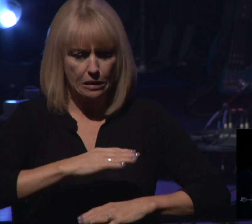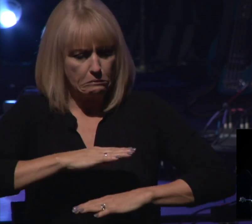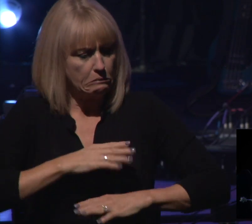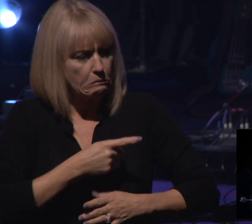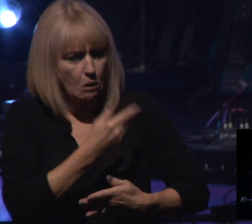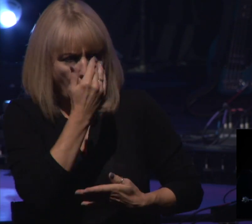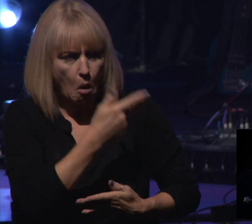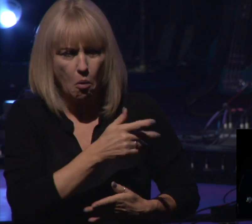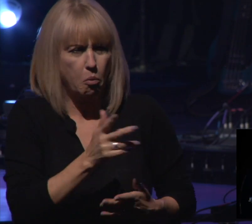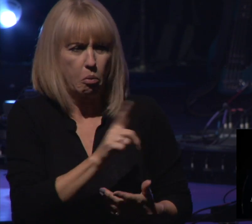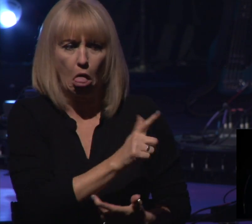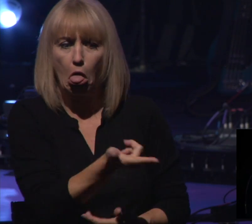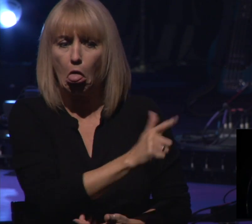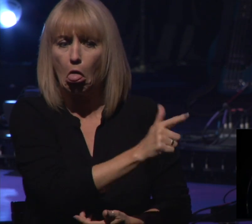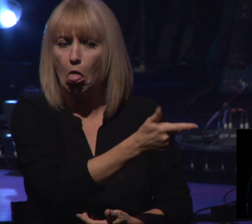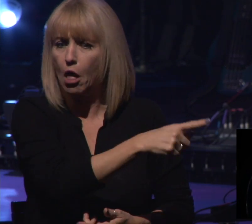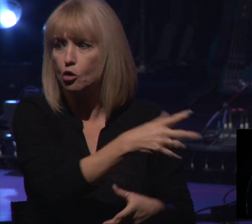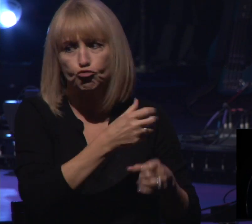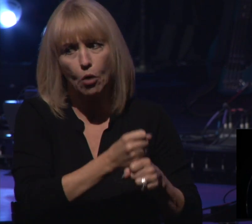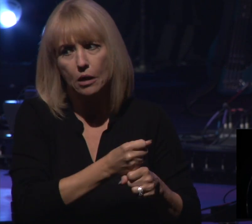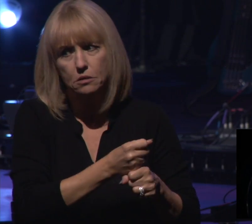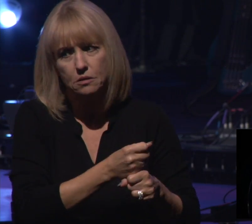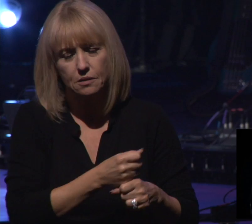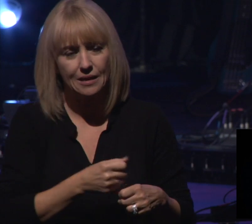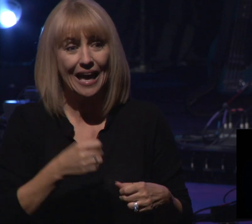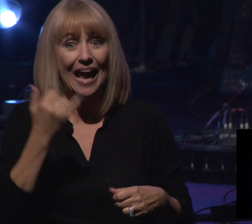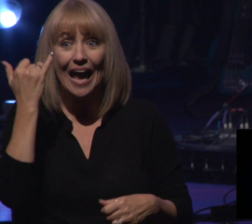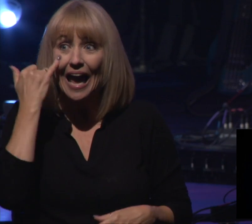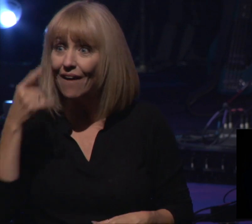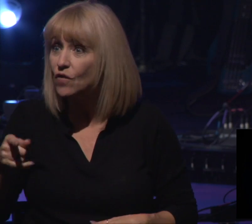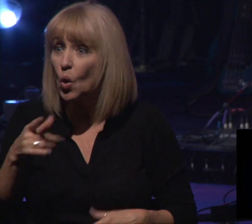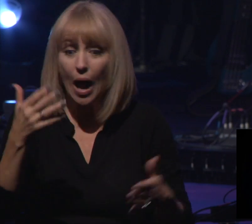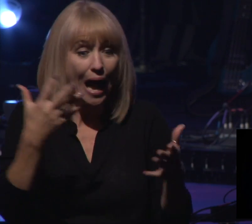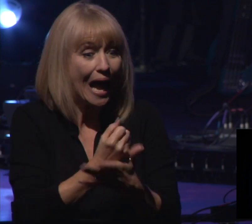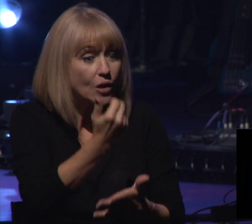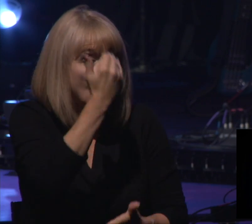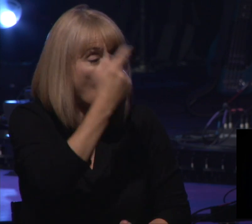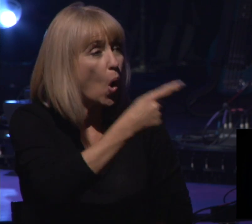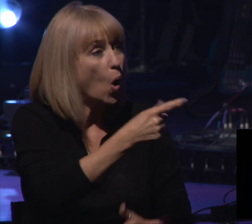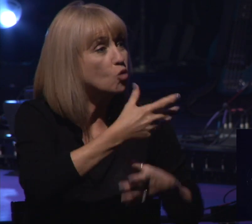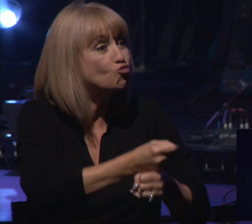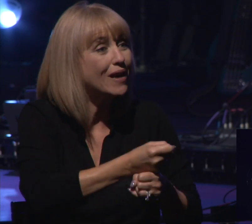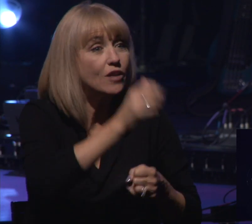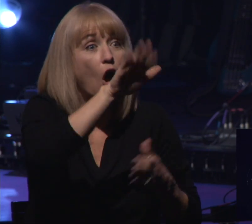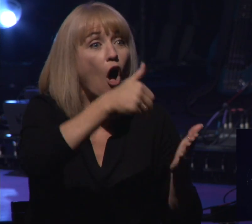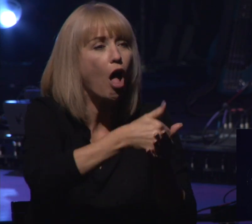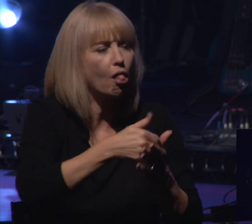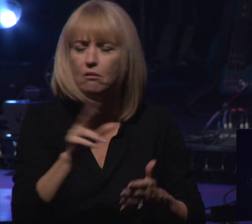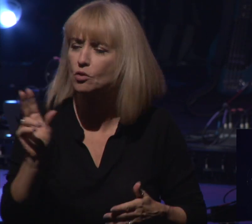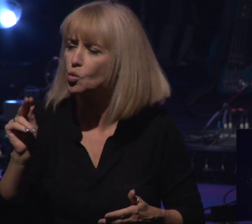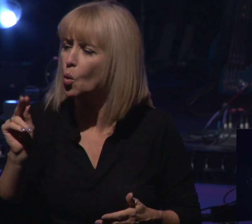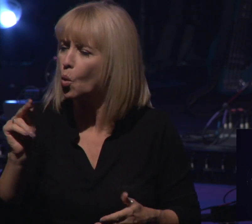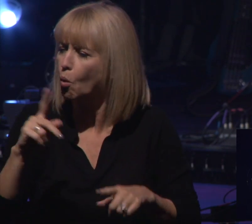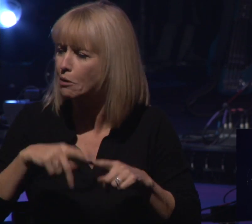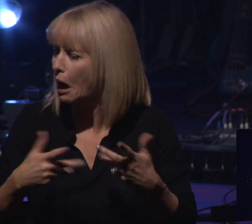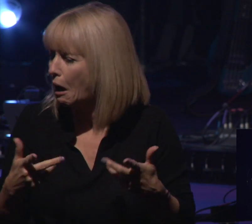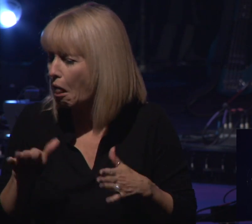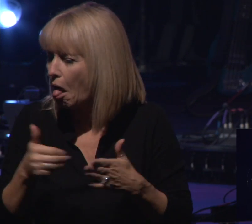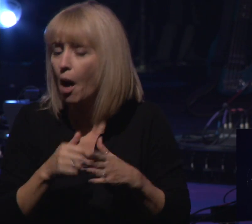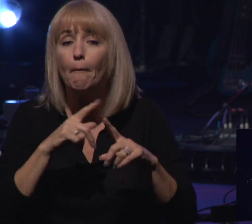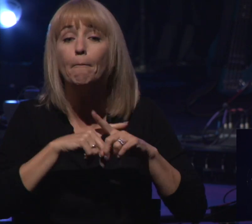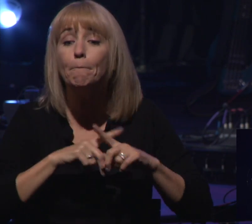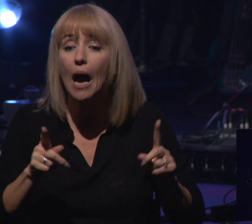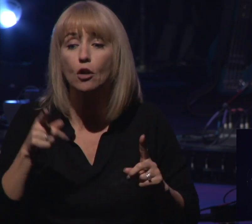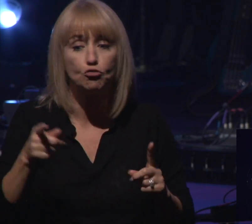going to go back and forth on everything that there is. And so to get to know someone does not guarantee you're going to be able to trust them. But healthy